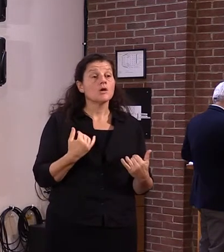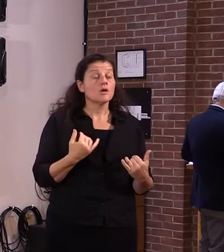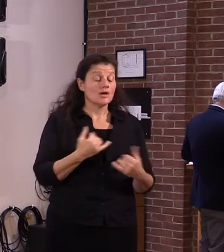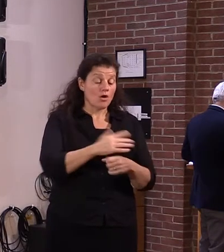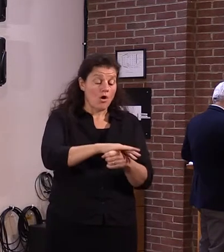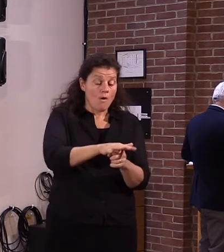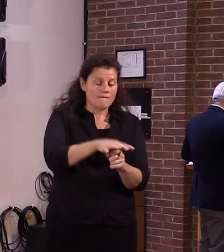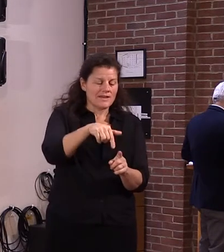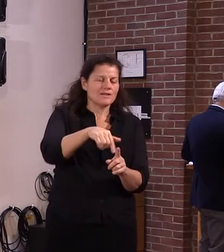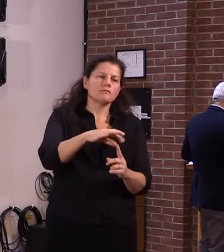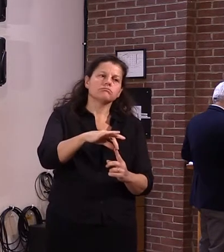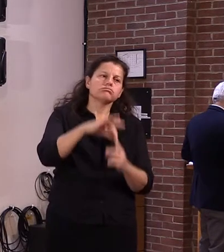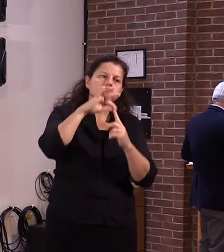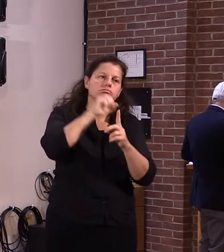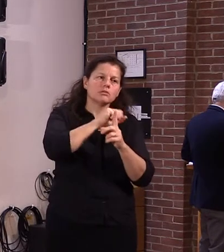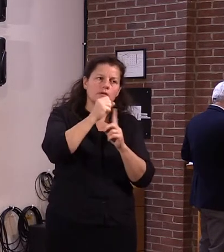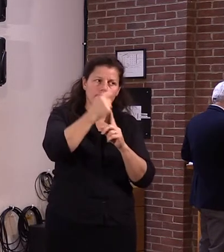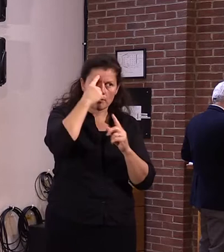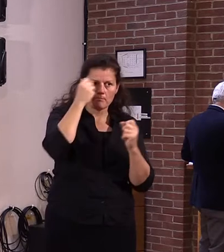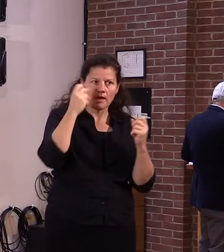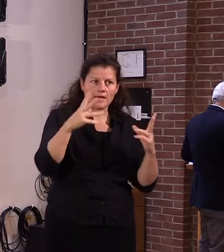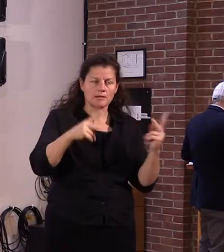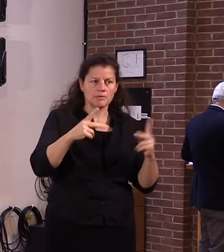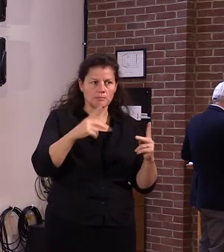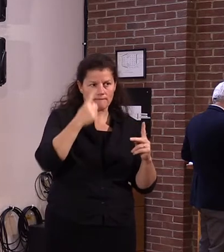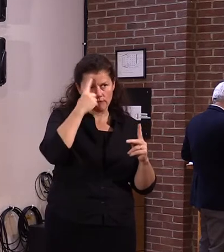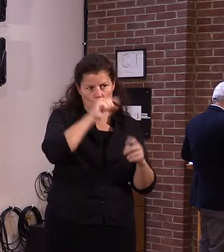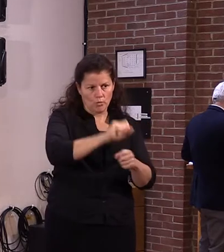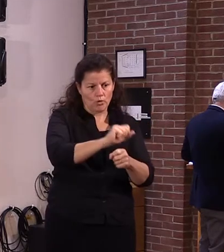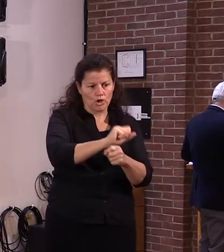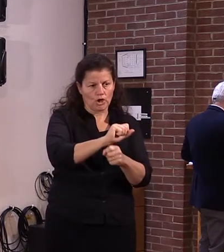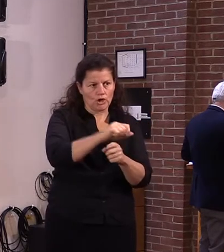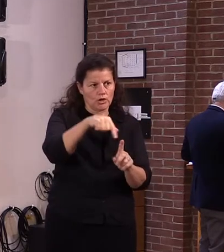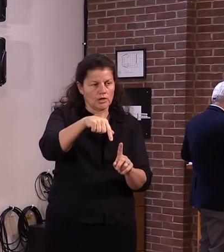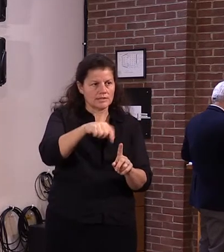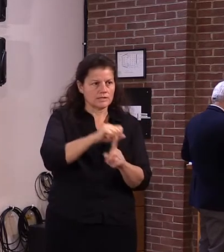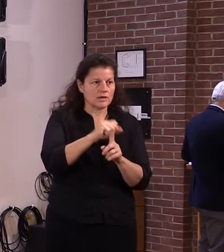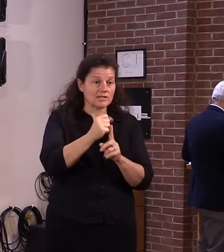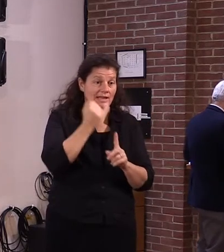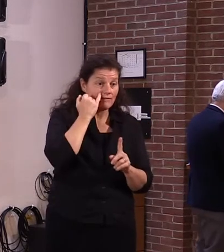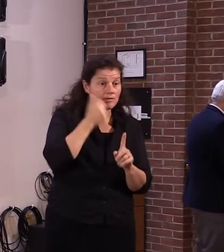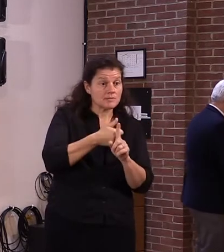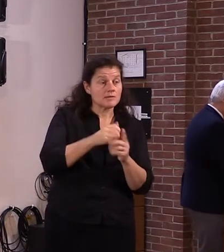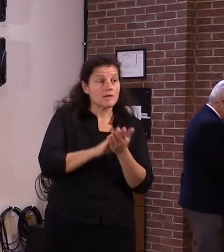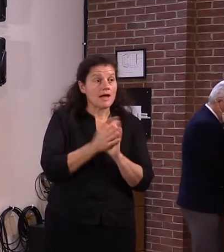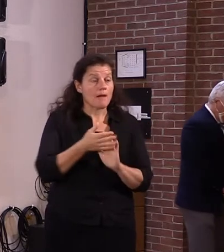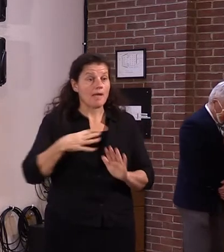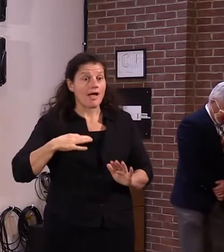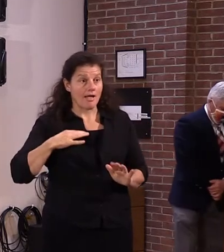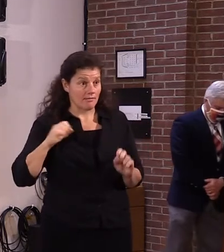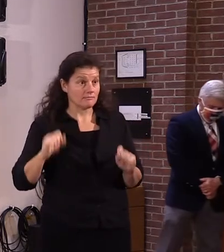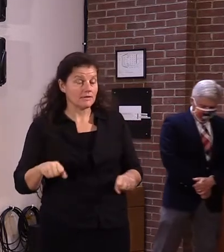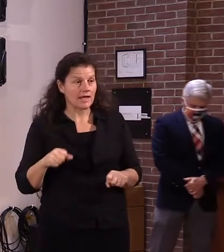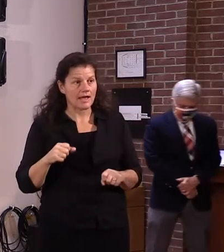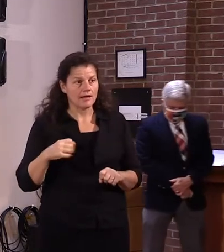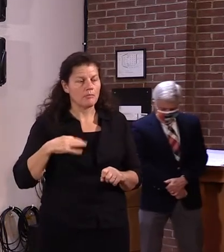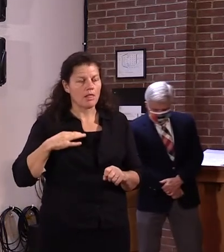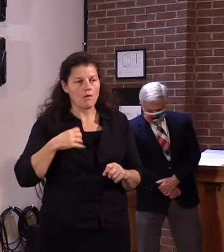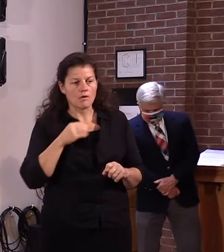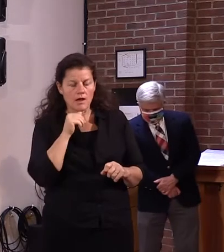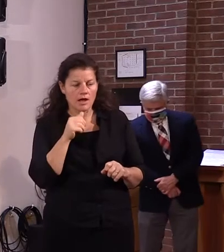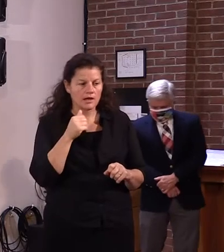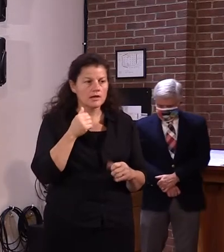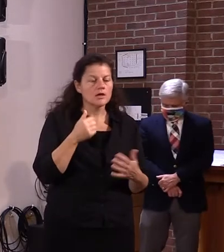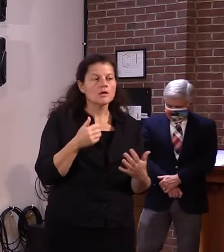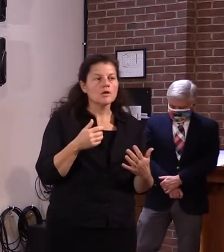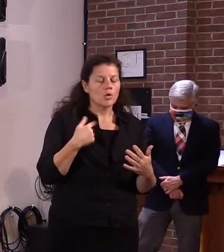unique situation for many when it comes to eligibility. Whether it's the governor, the legislature, we've all looked at different